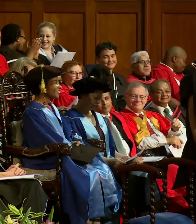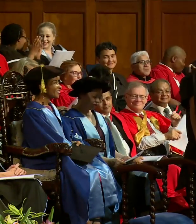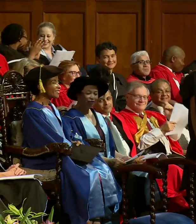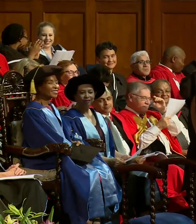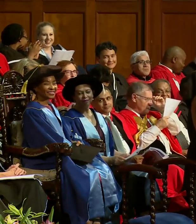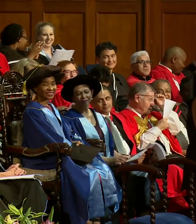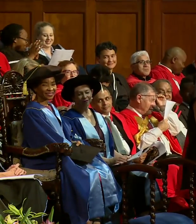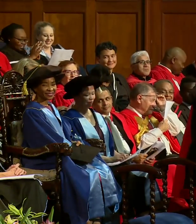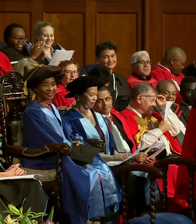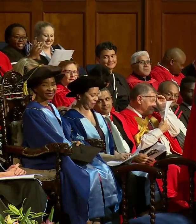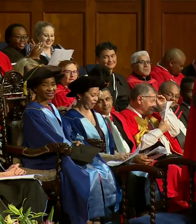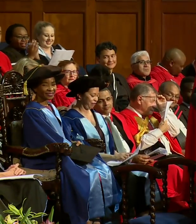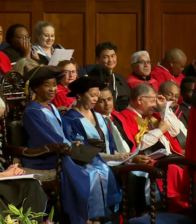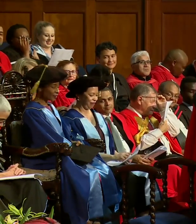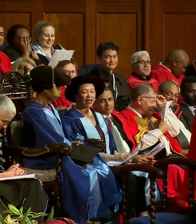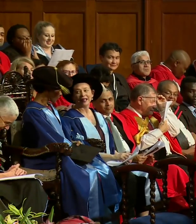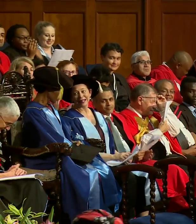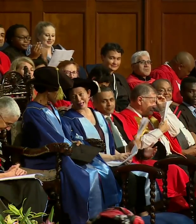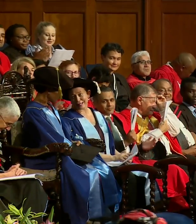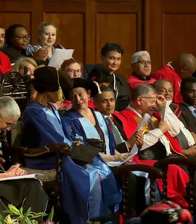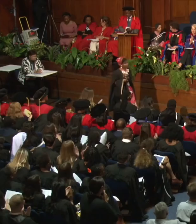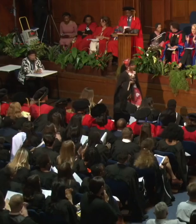Trustee Lungelo Malindisa.